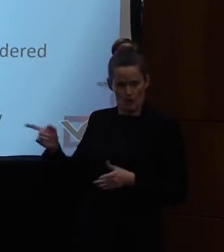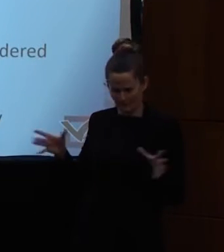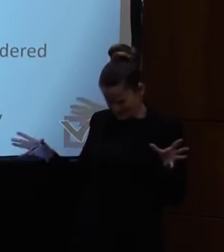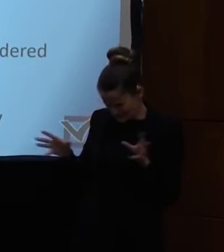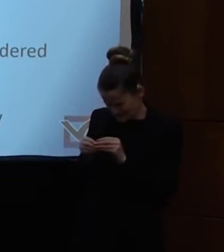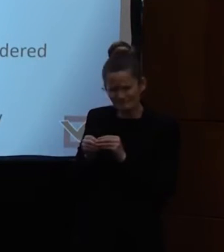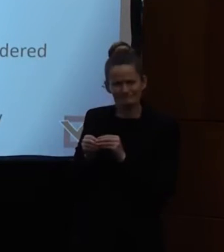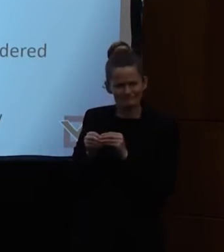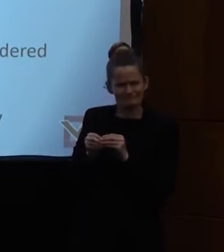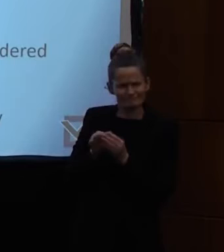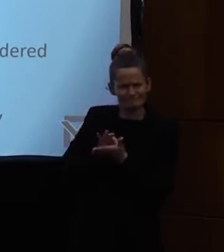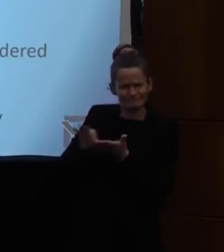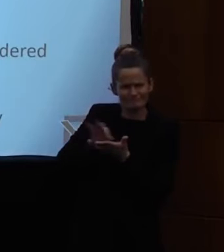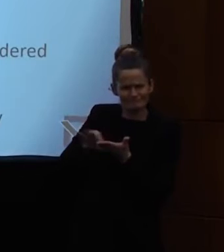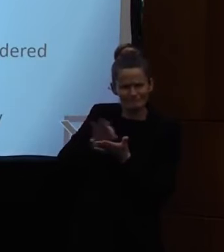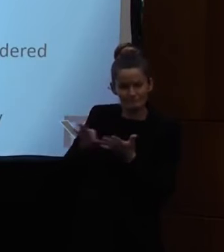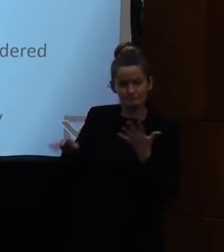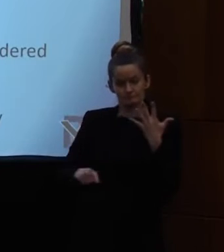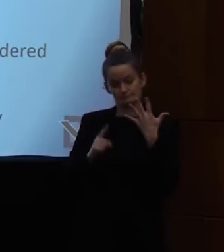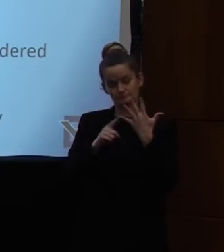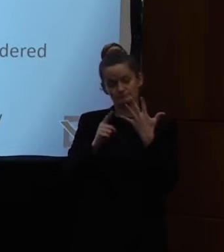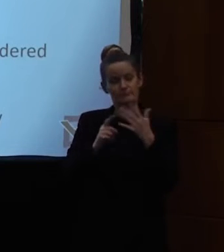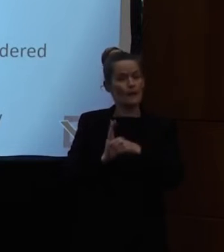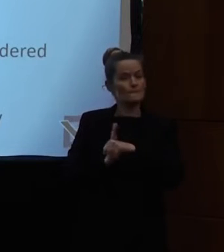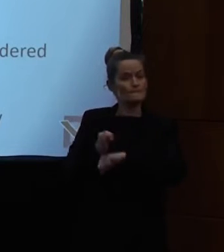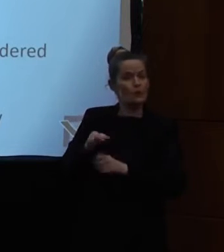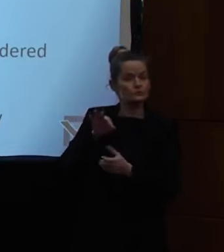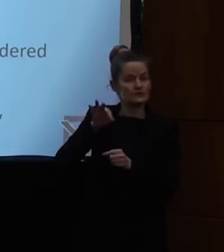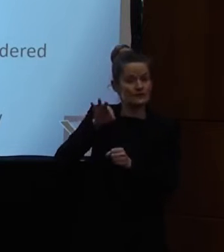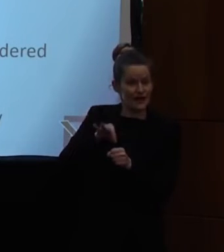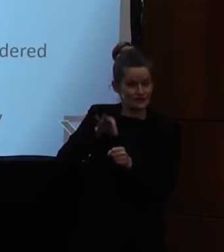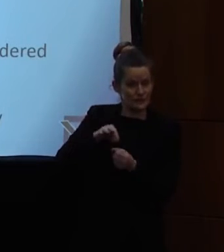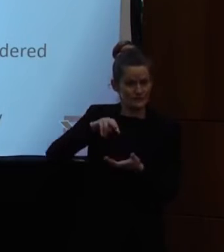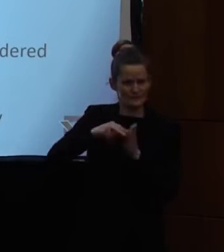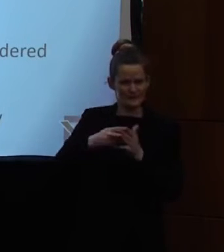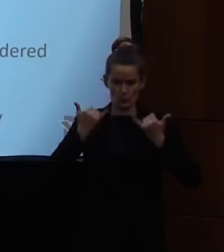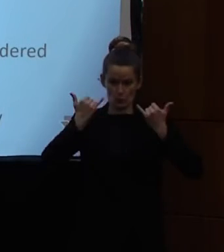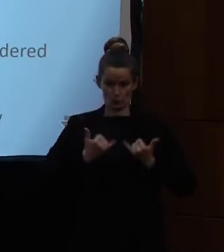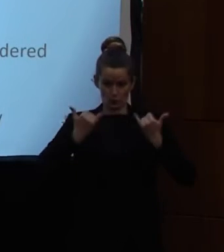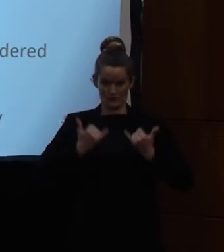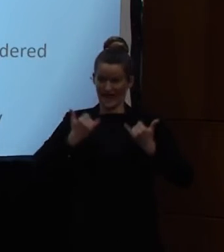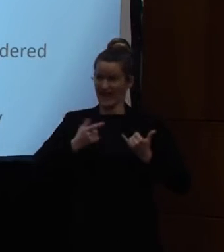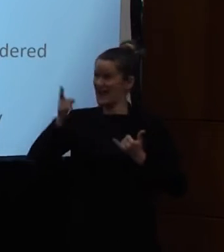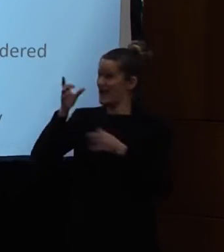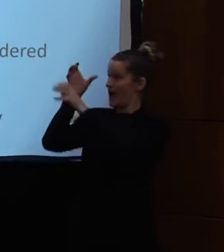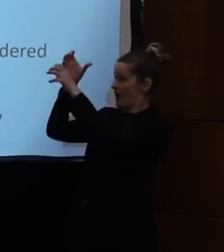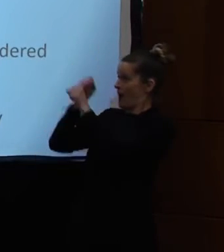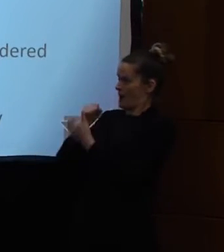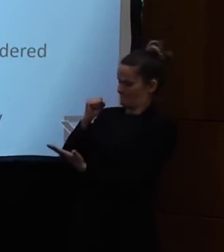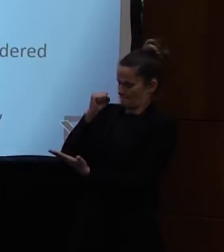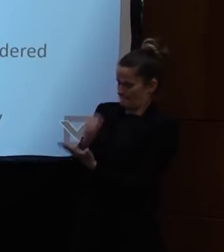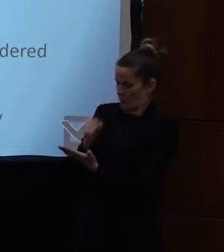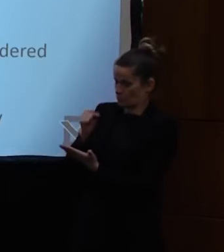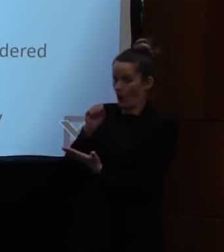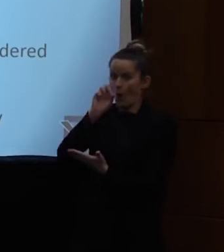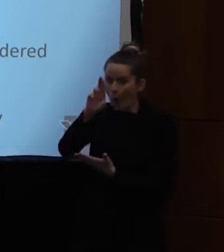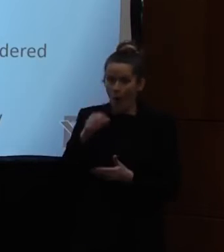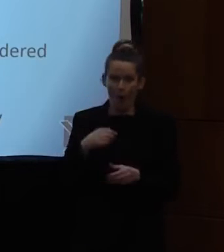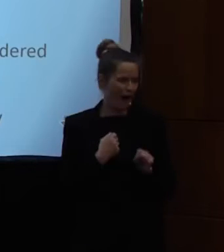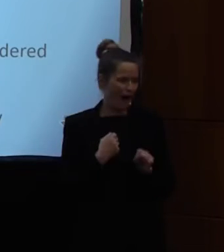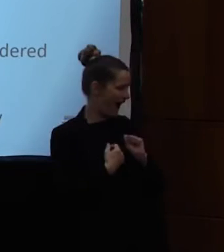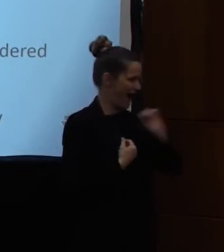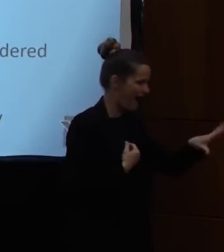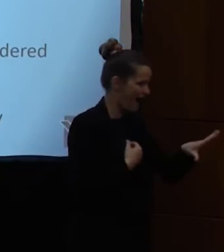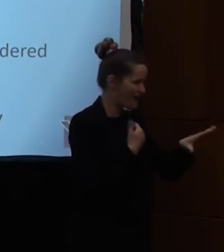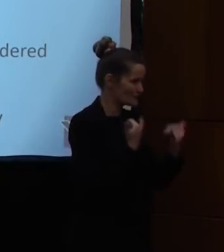ballots that were postmarked election day, but were not necessarily received up until the Friday after election day. This year that happens to be